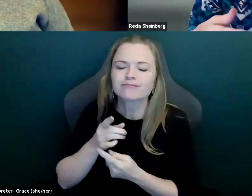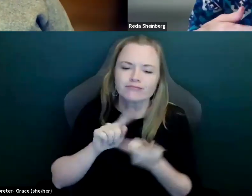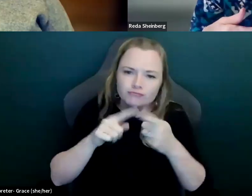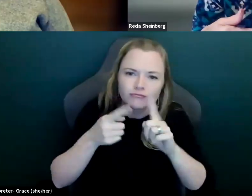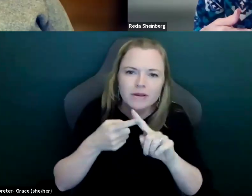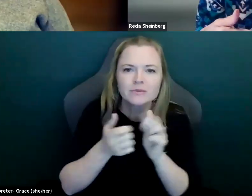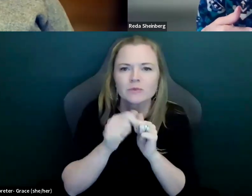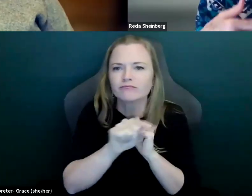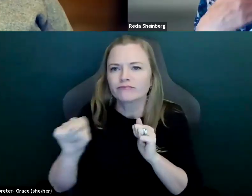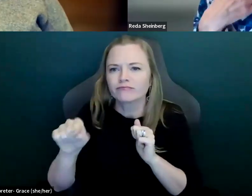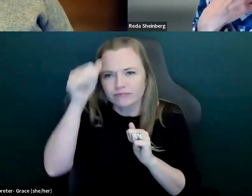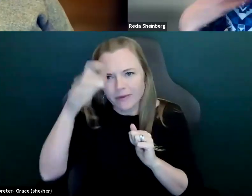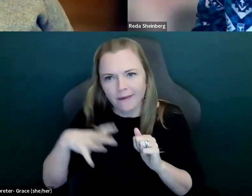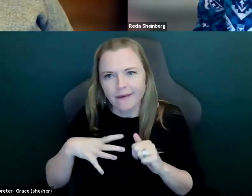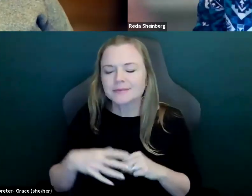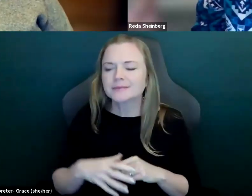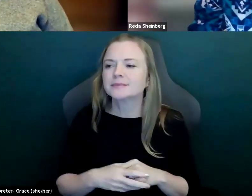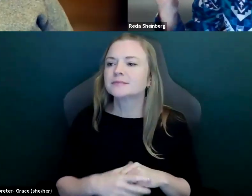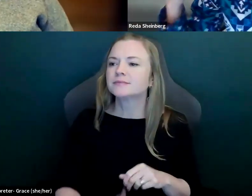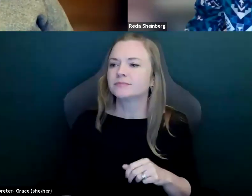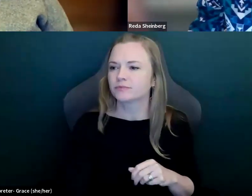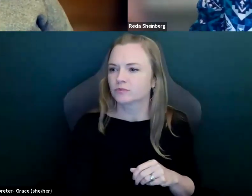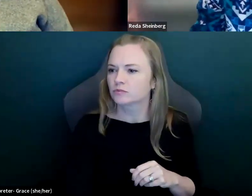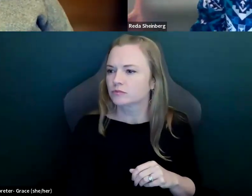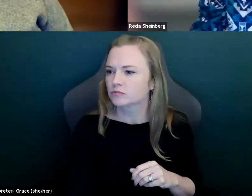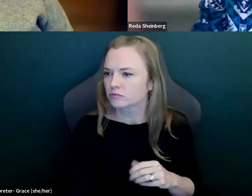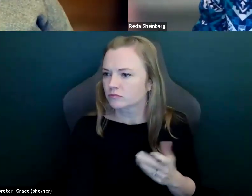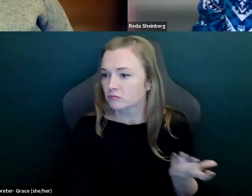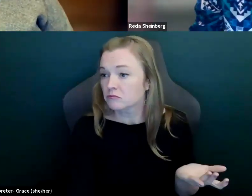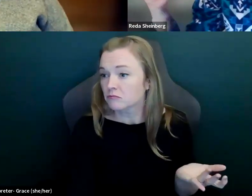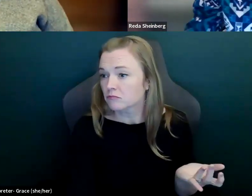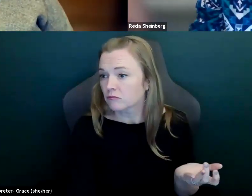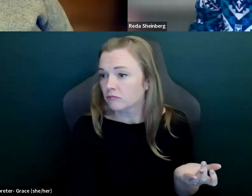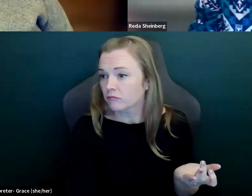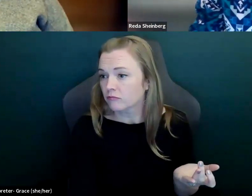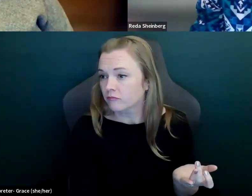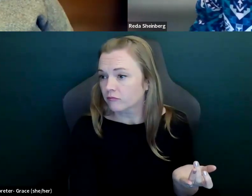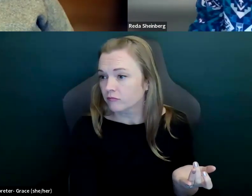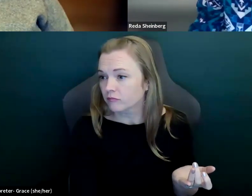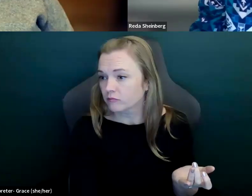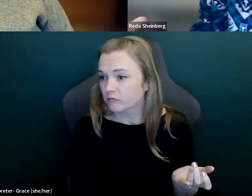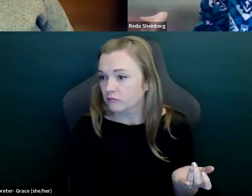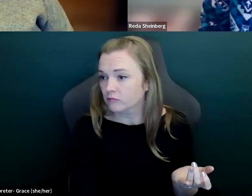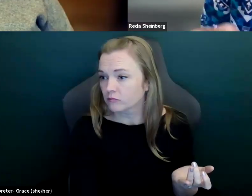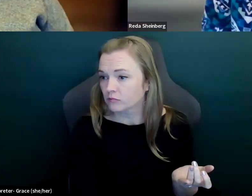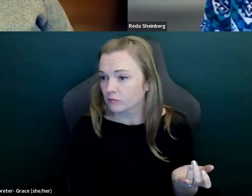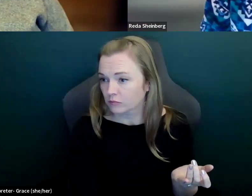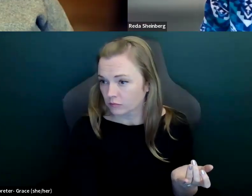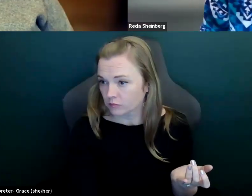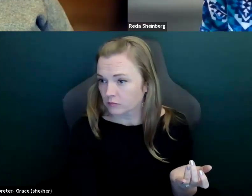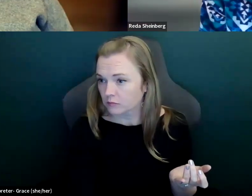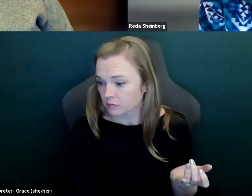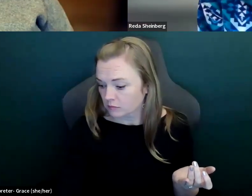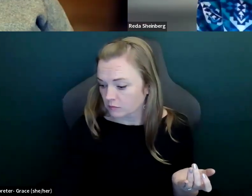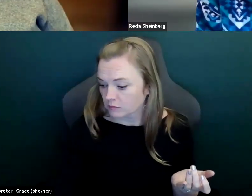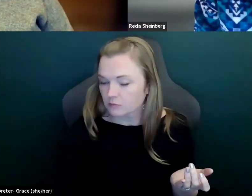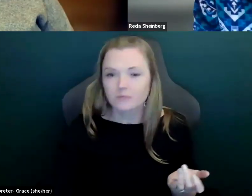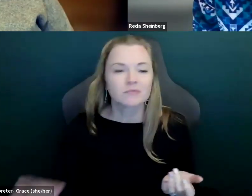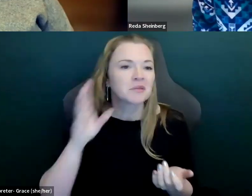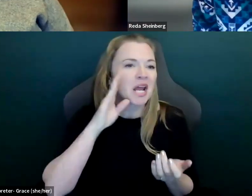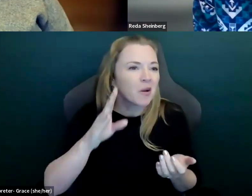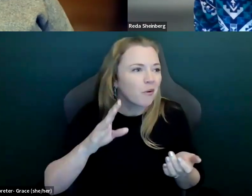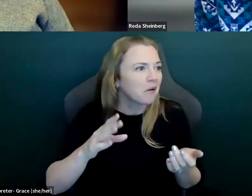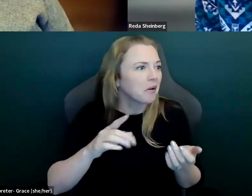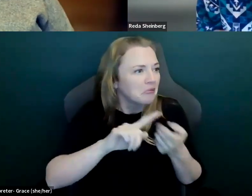they would, you know, just themselves decide to get together. And he would have guys over to play